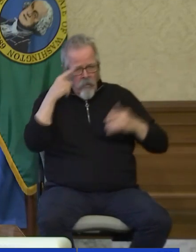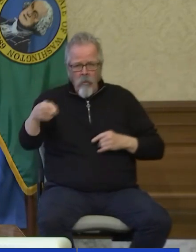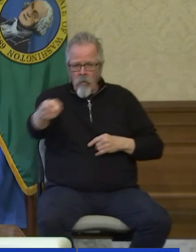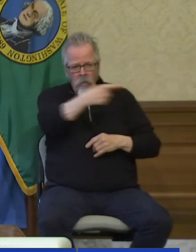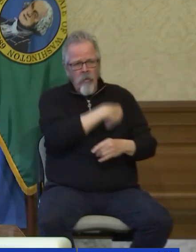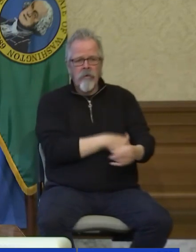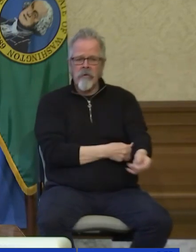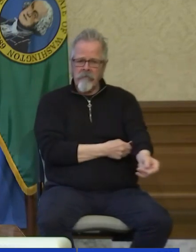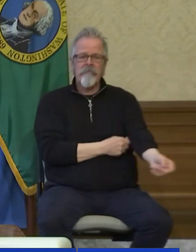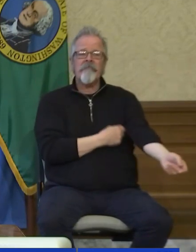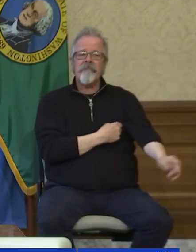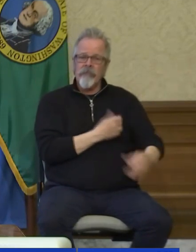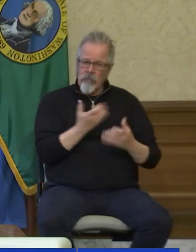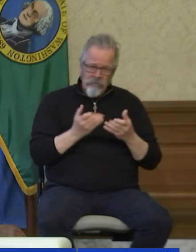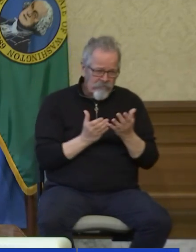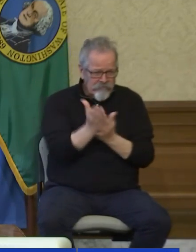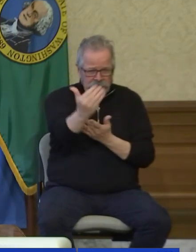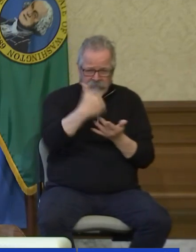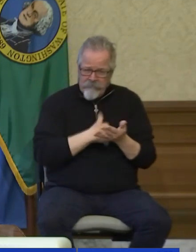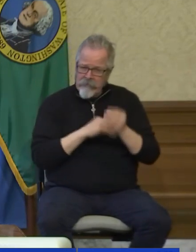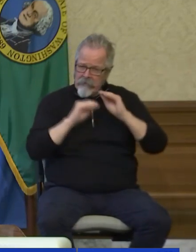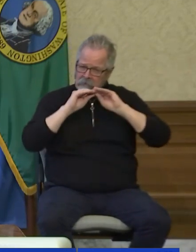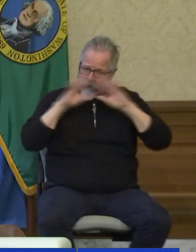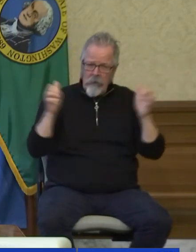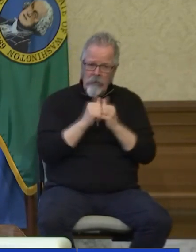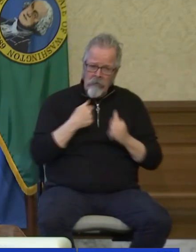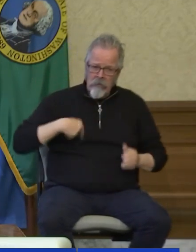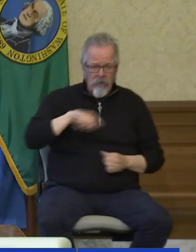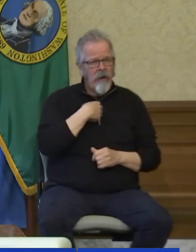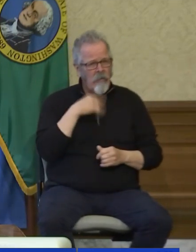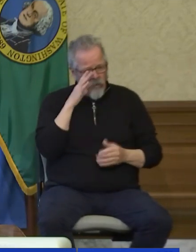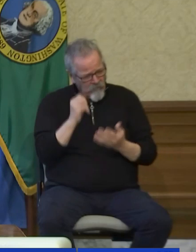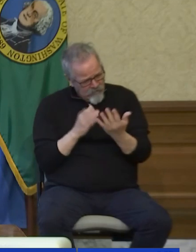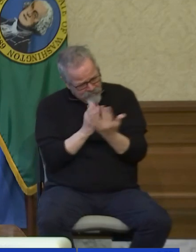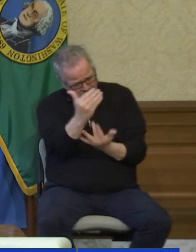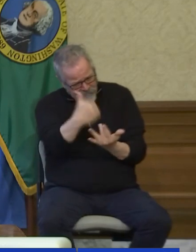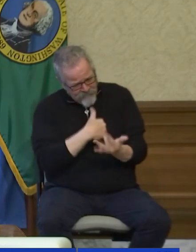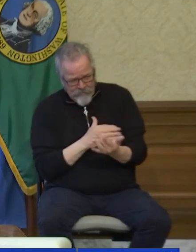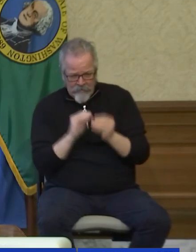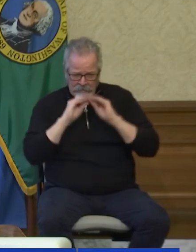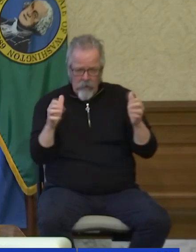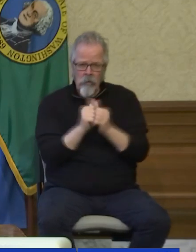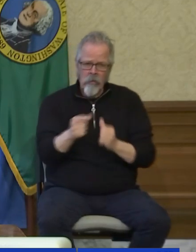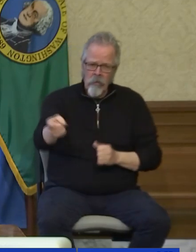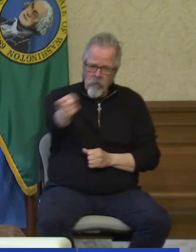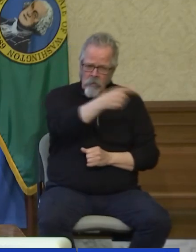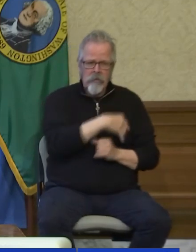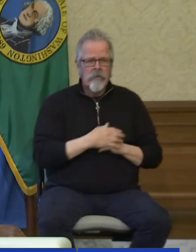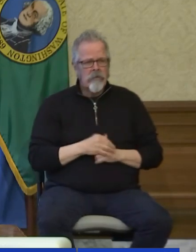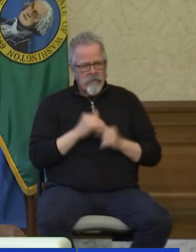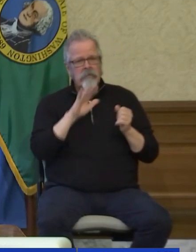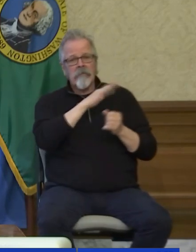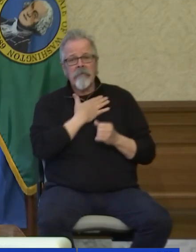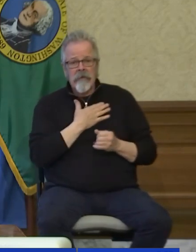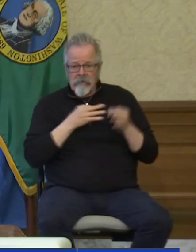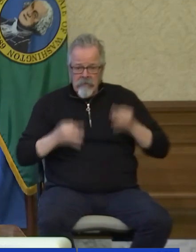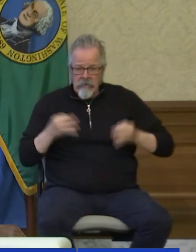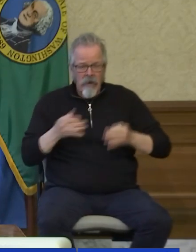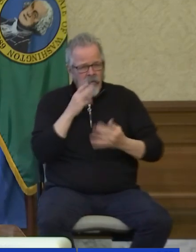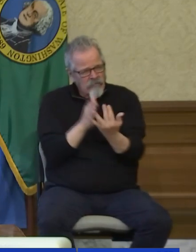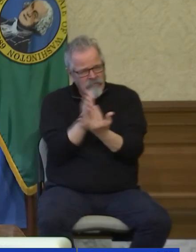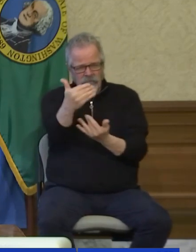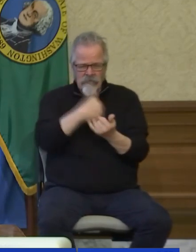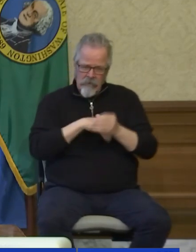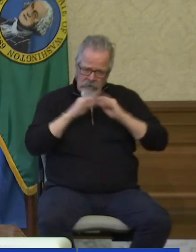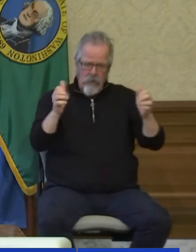totally transparent with you as we make these very difficult decisions for our state. So we know that reopening areas with more